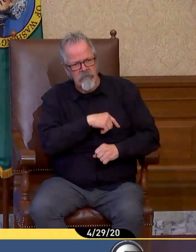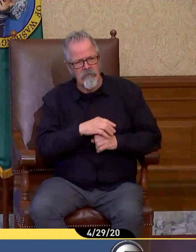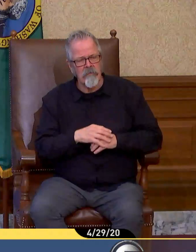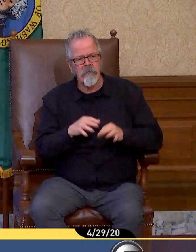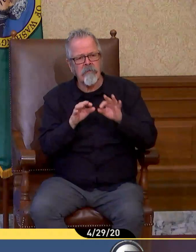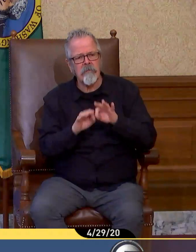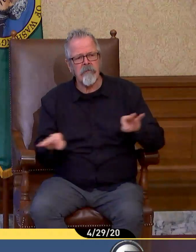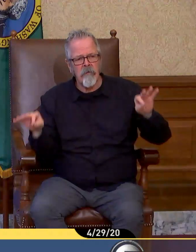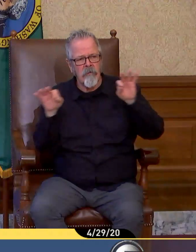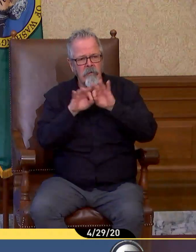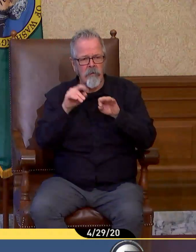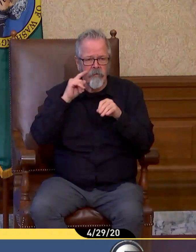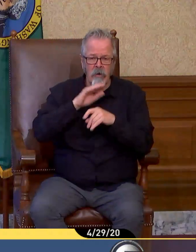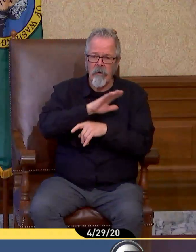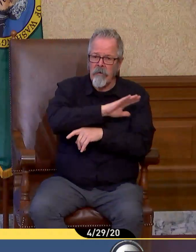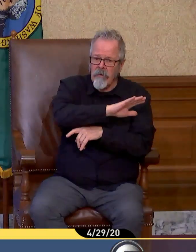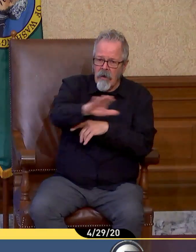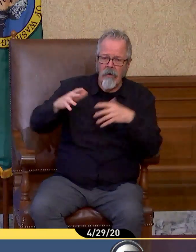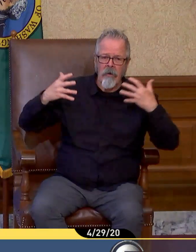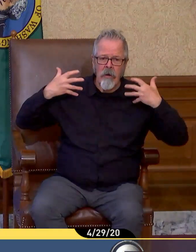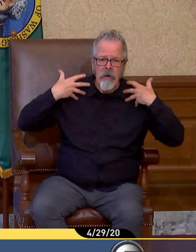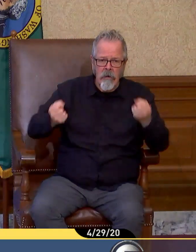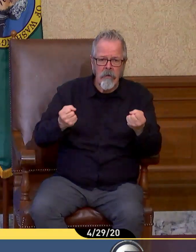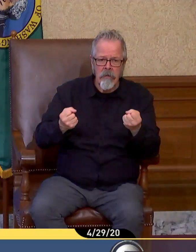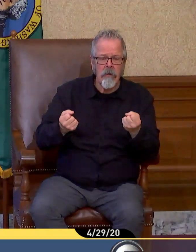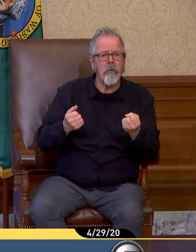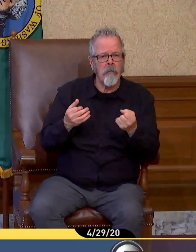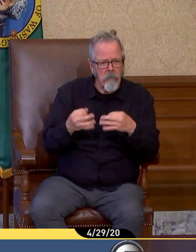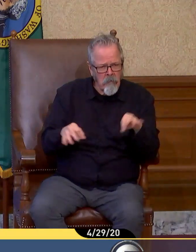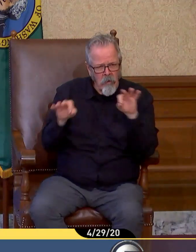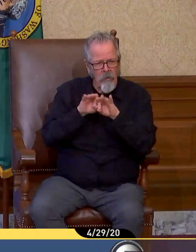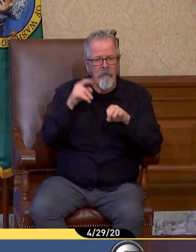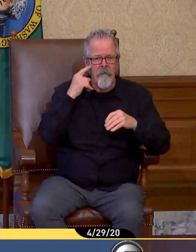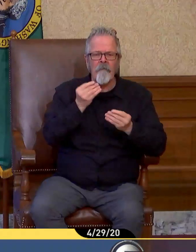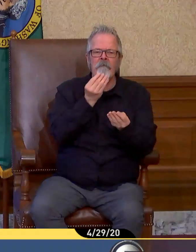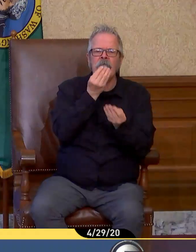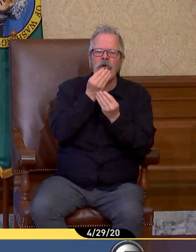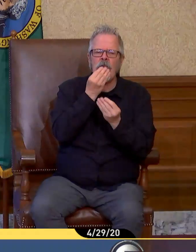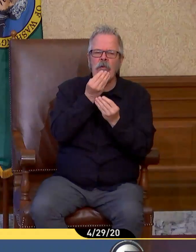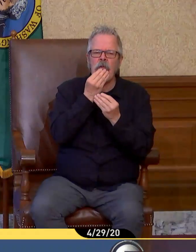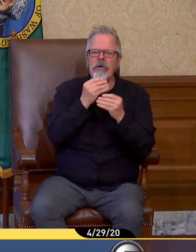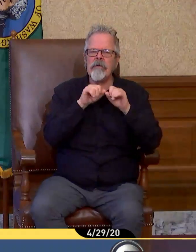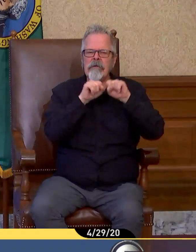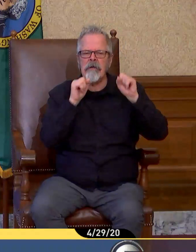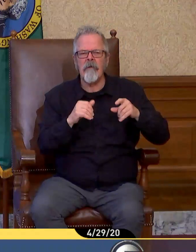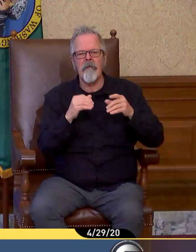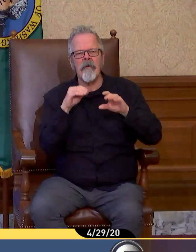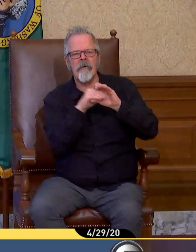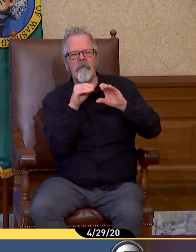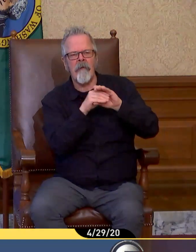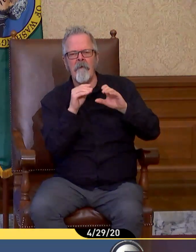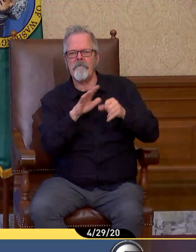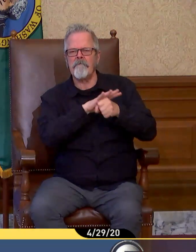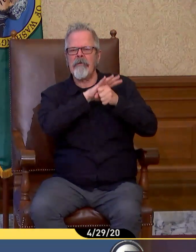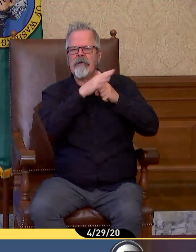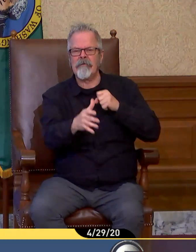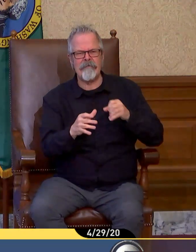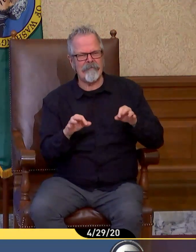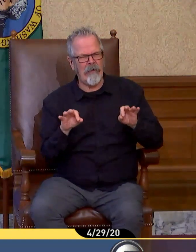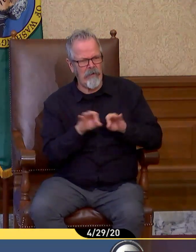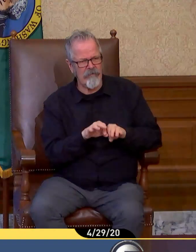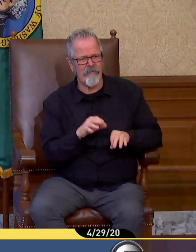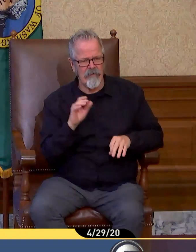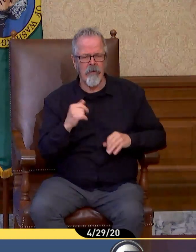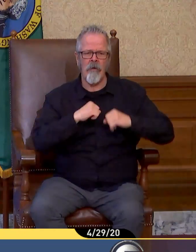these metrics that we need to see improve. Next question comes from Drew with King 5. Good afternoon,